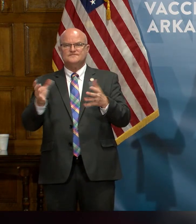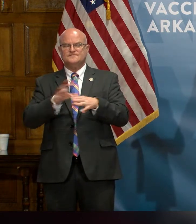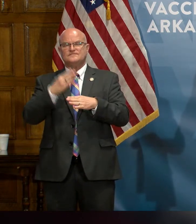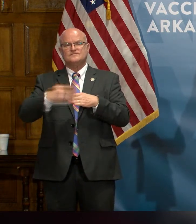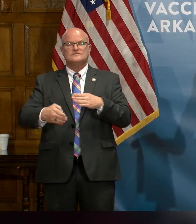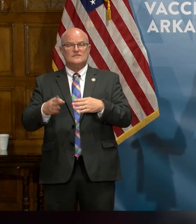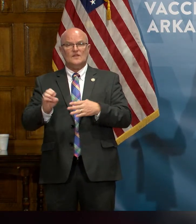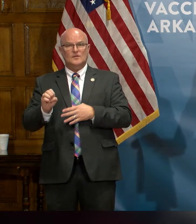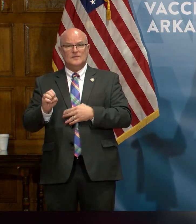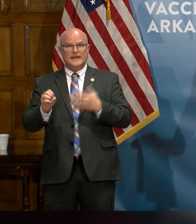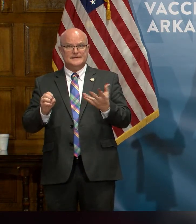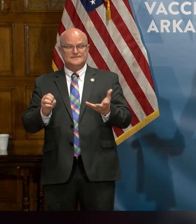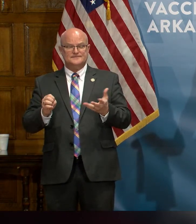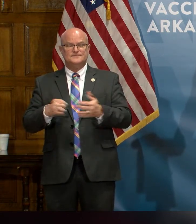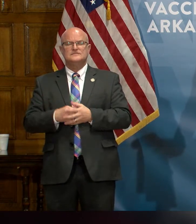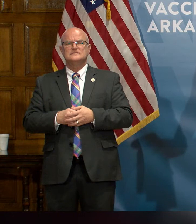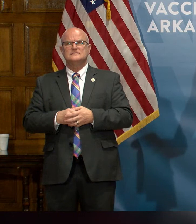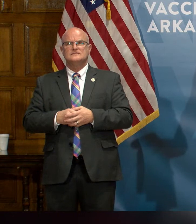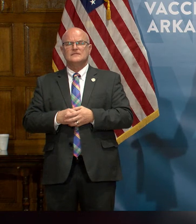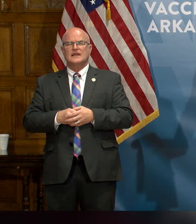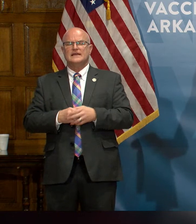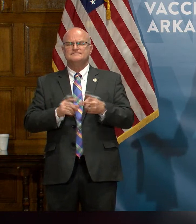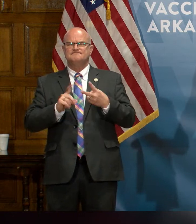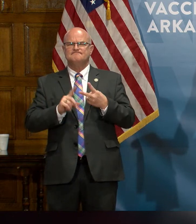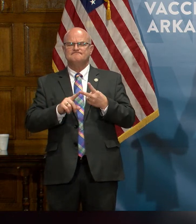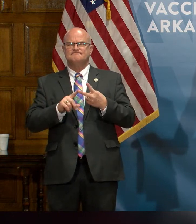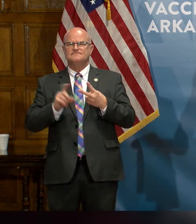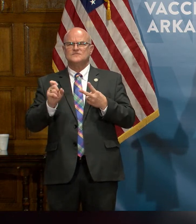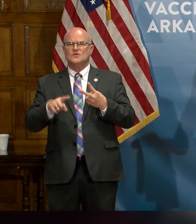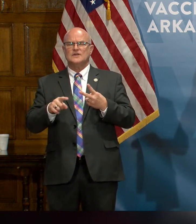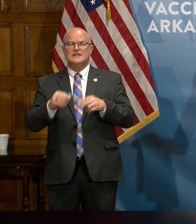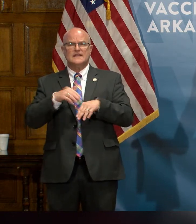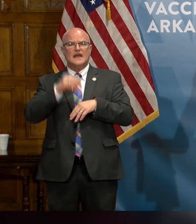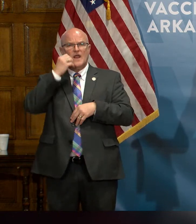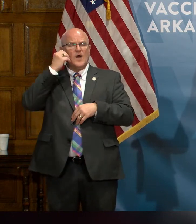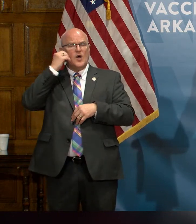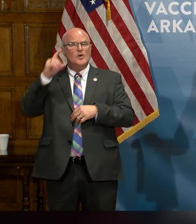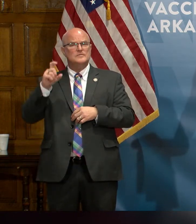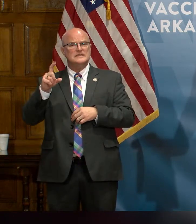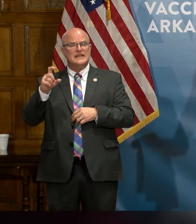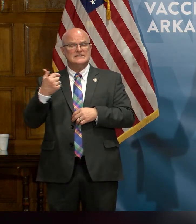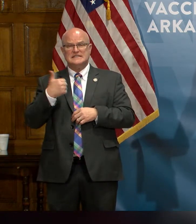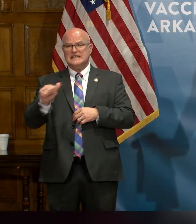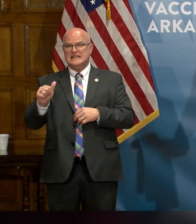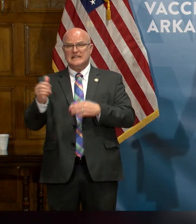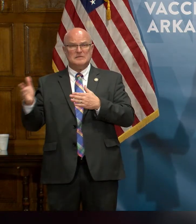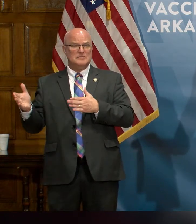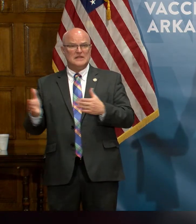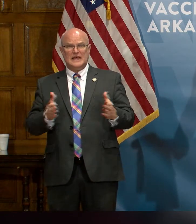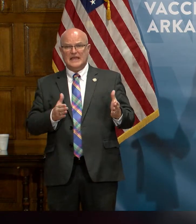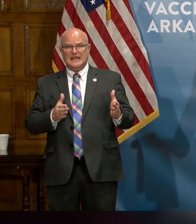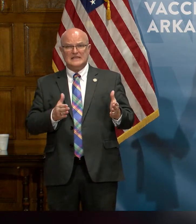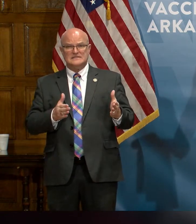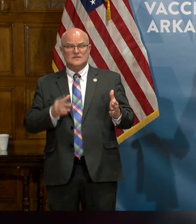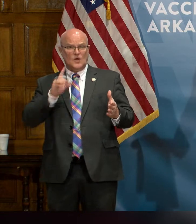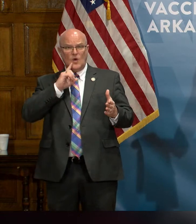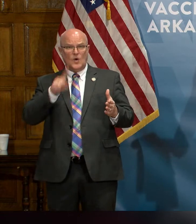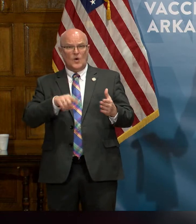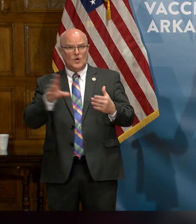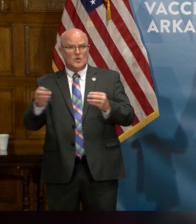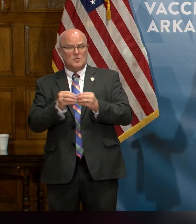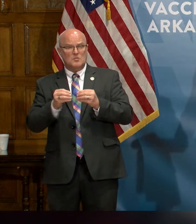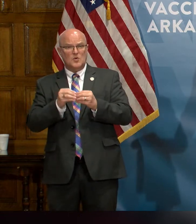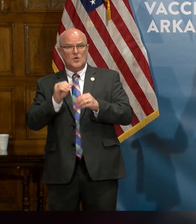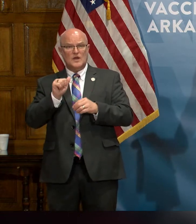be? And separate issue, going back to the at-home tests, are there any plans to order